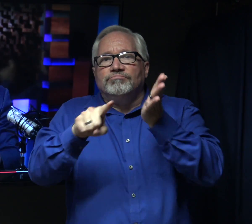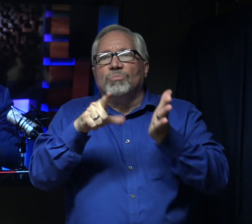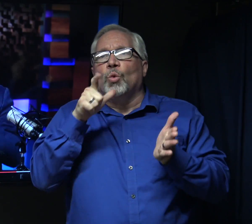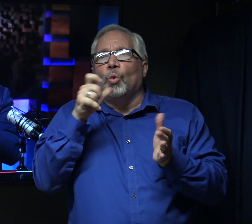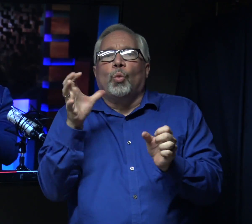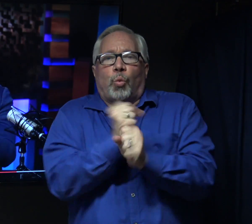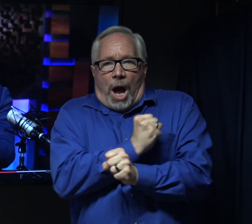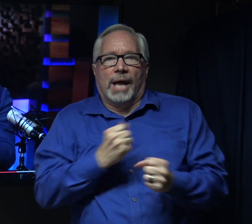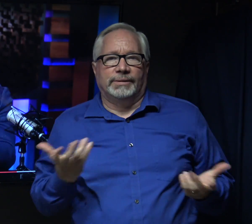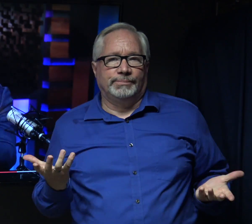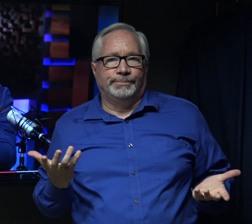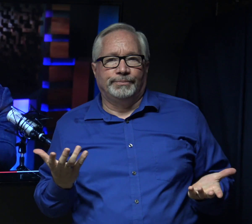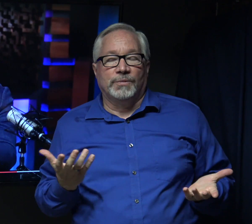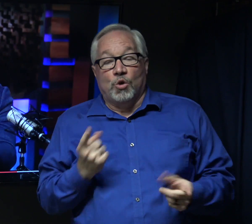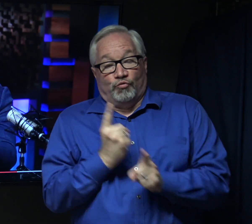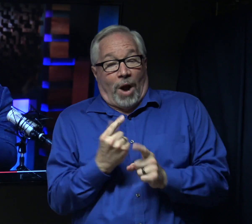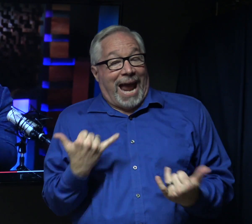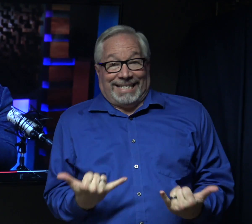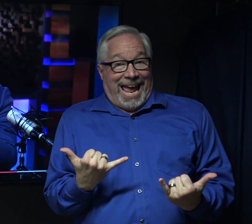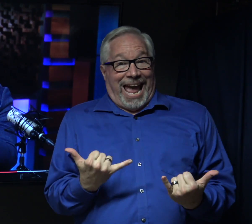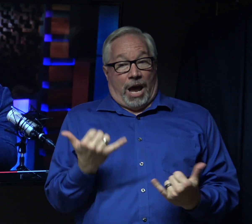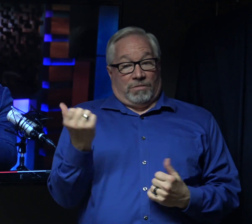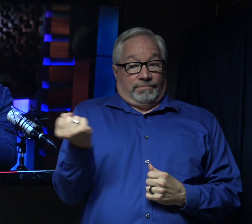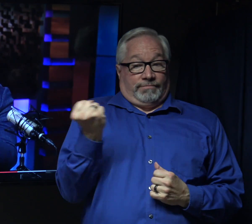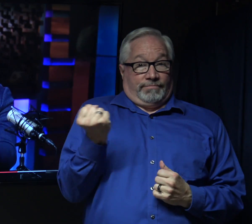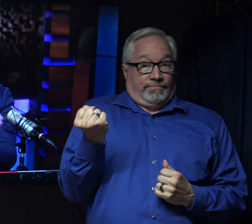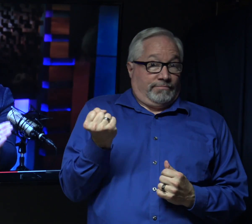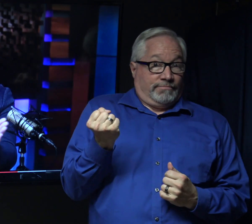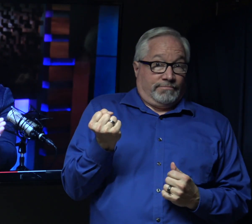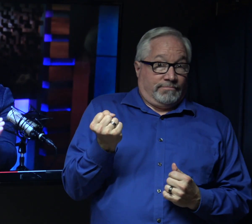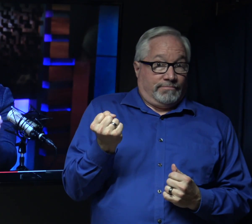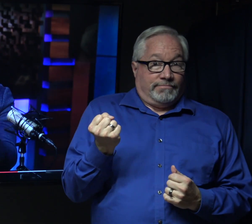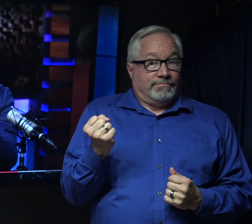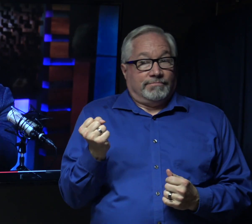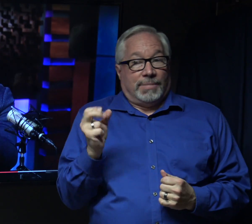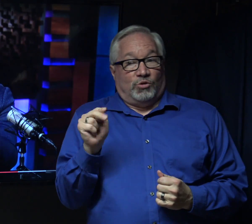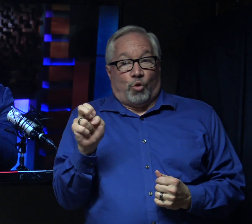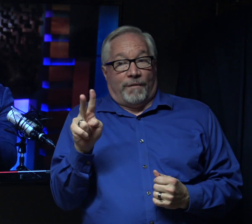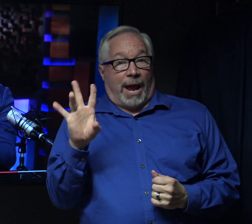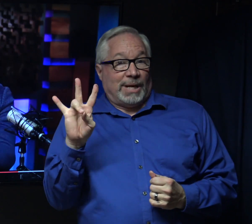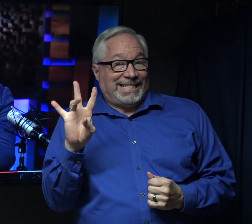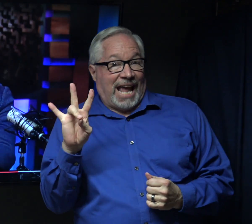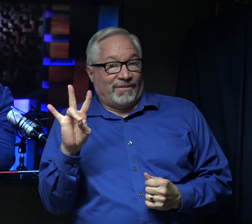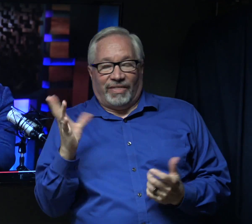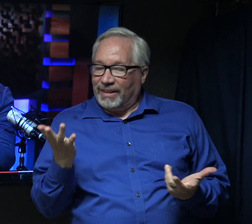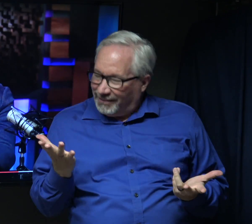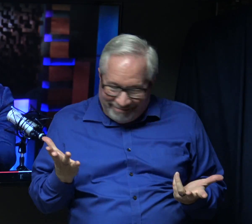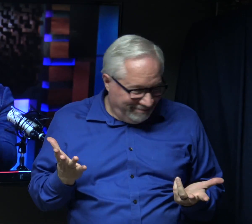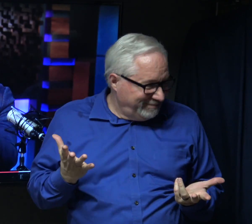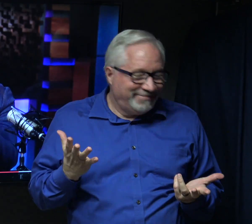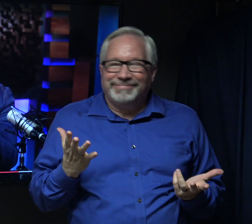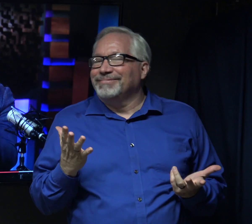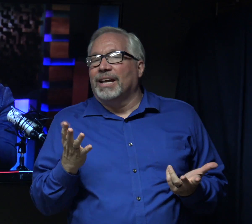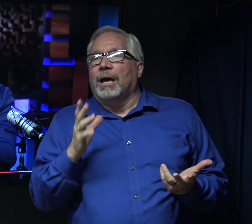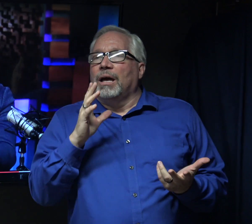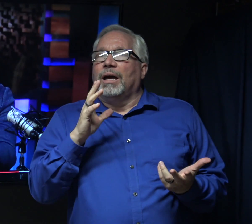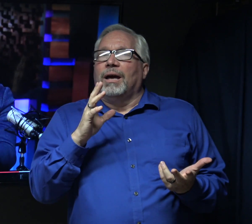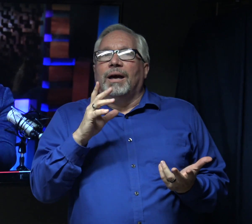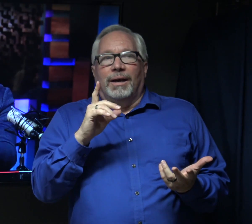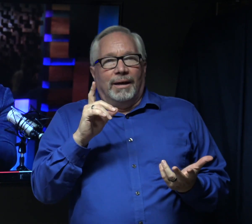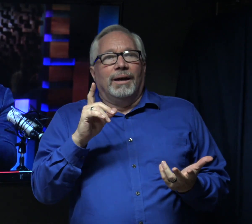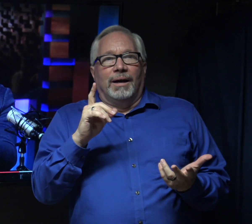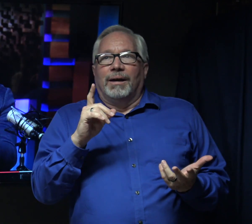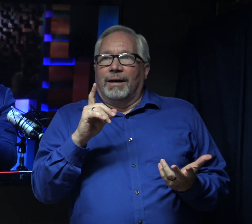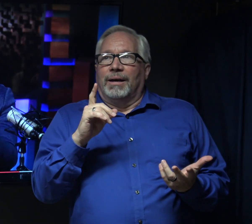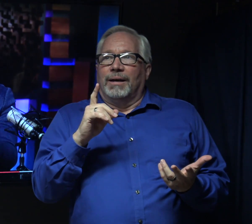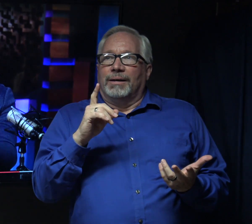presidency. As of now, there is nothing new on the political front. There's nothing new on the